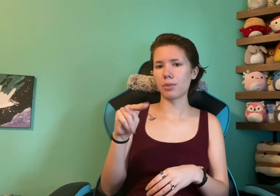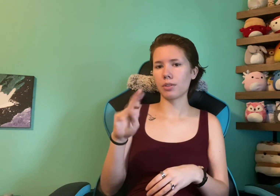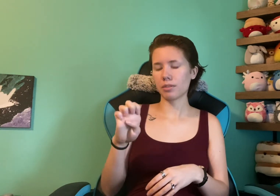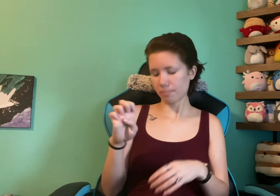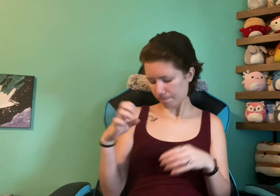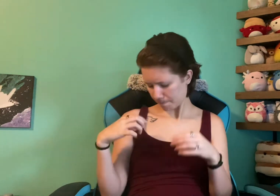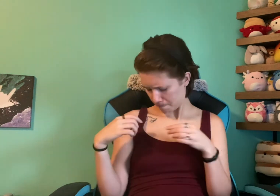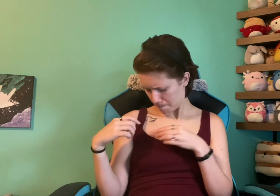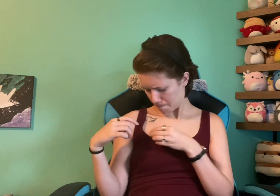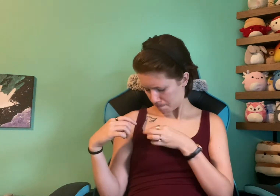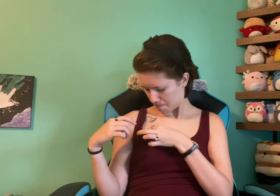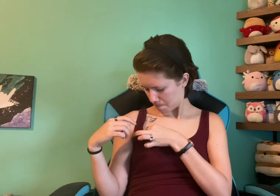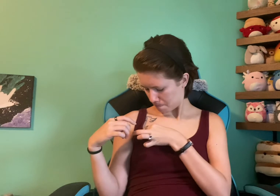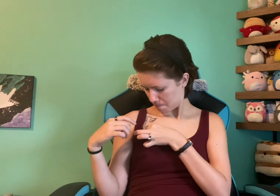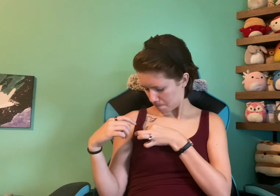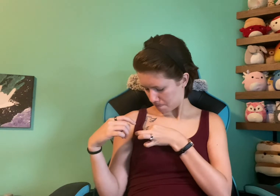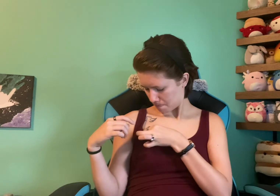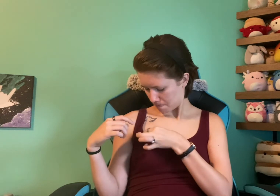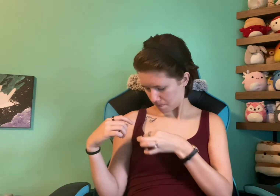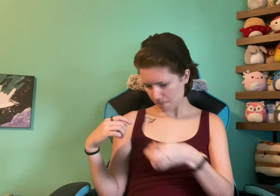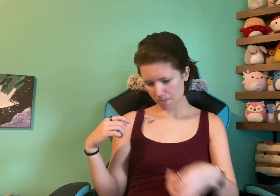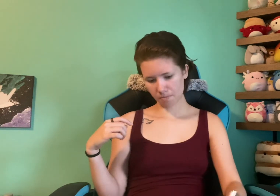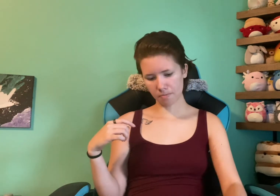Anybody? Any volunteers?